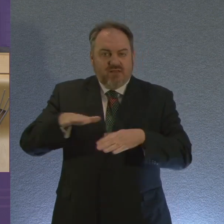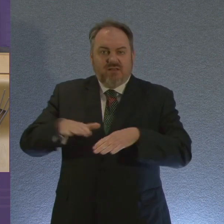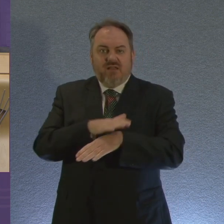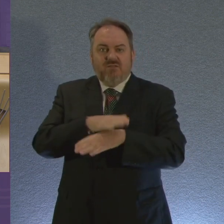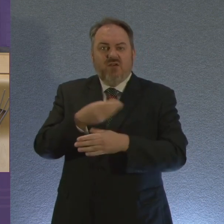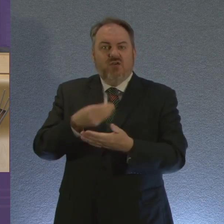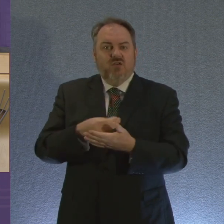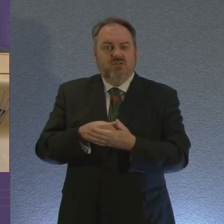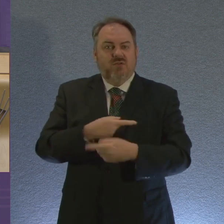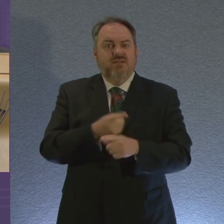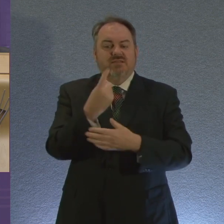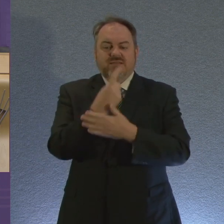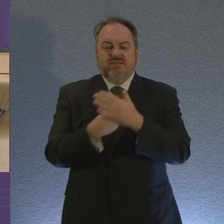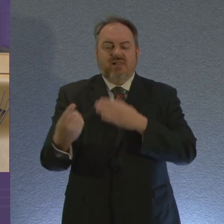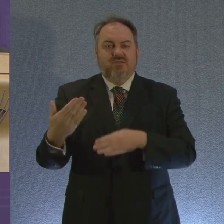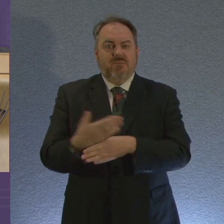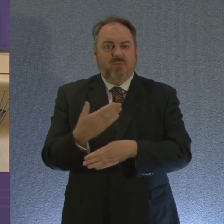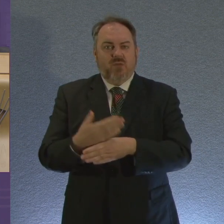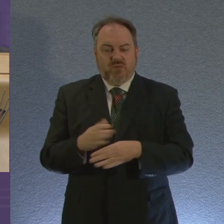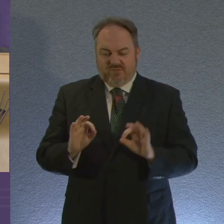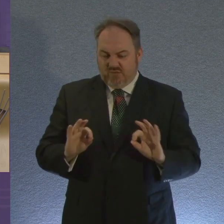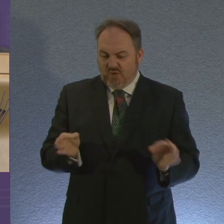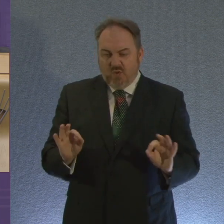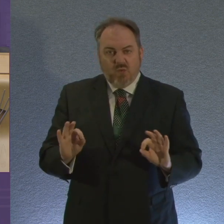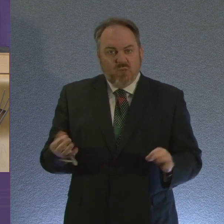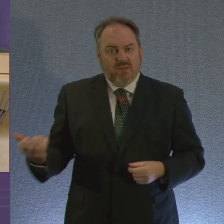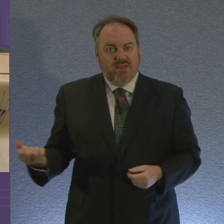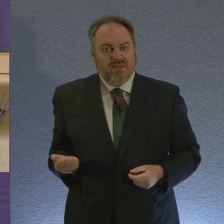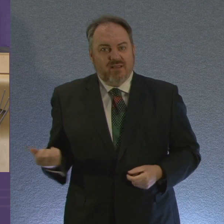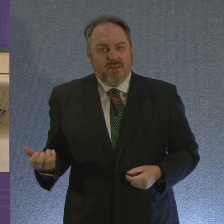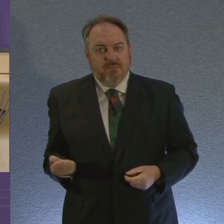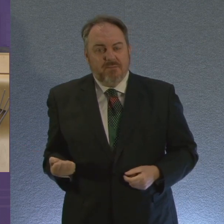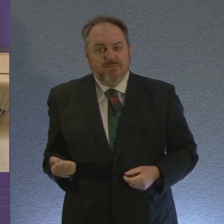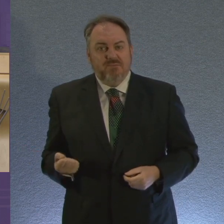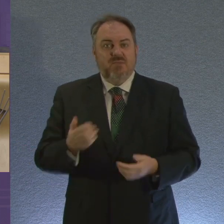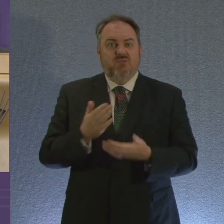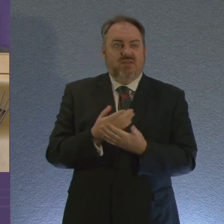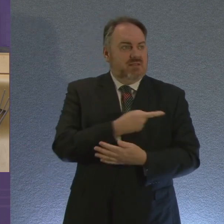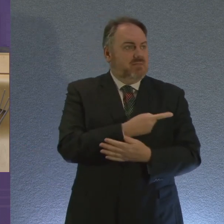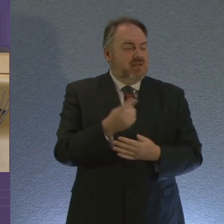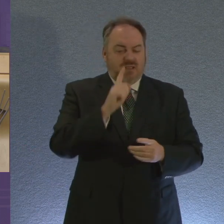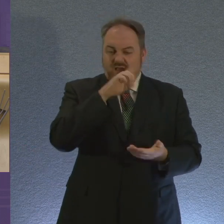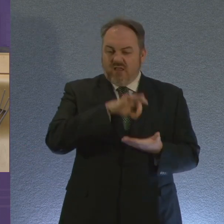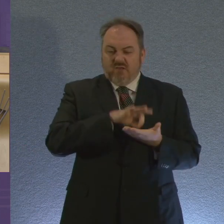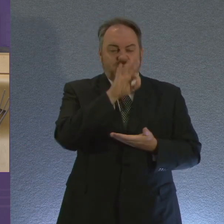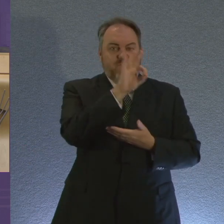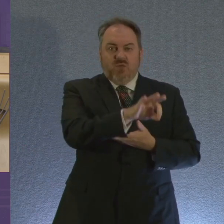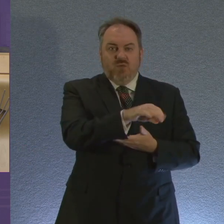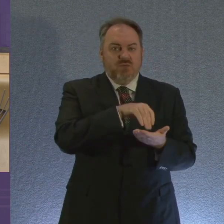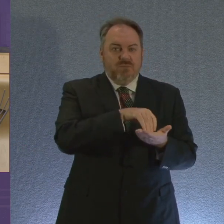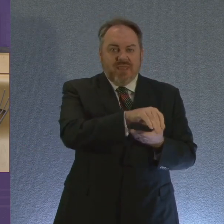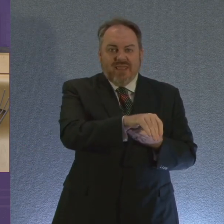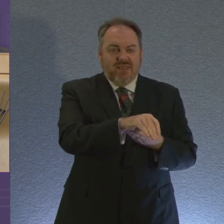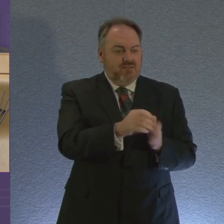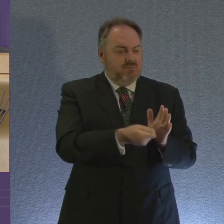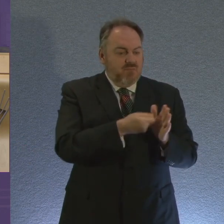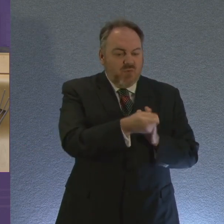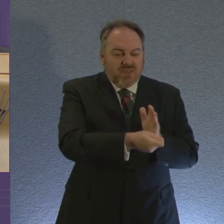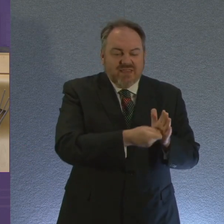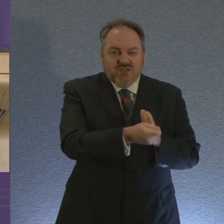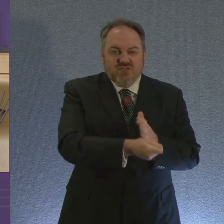still 2 months away, a long time to wait to begin making the first payments. Many will struggle to pay their bills and loans, credit card bills and